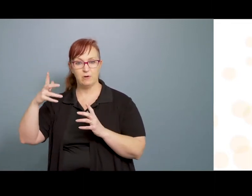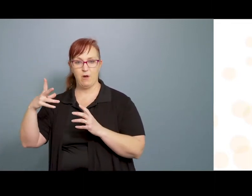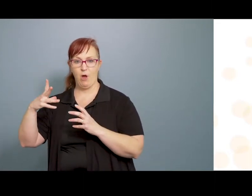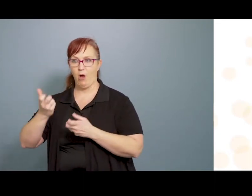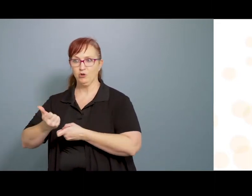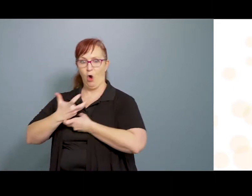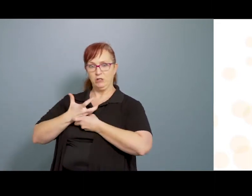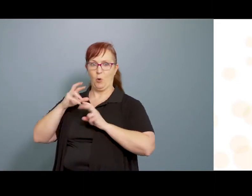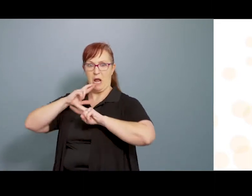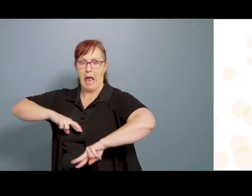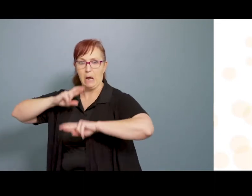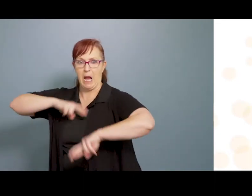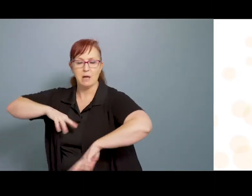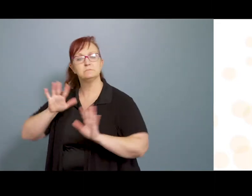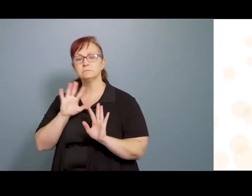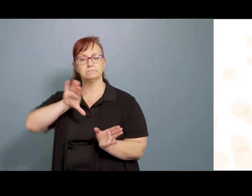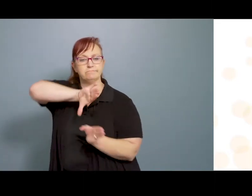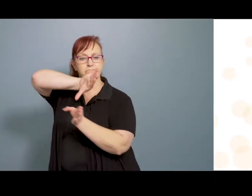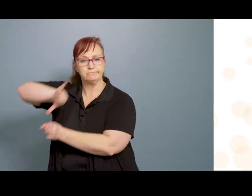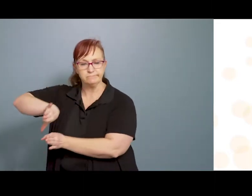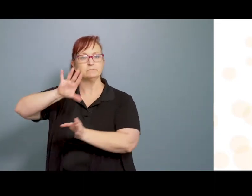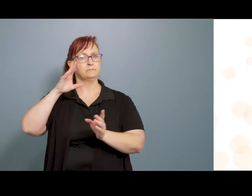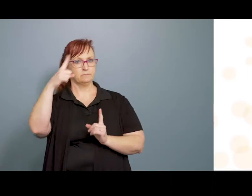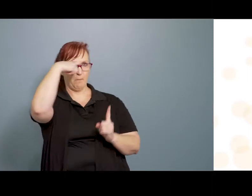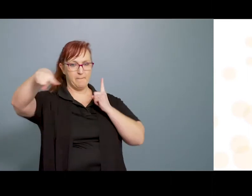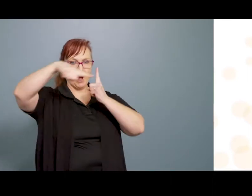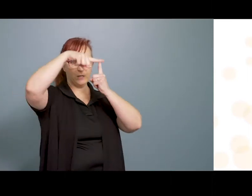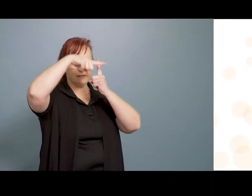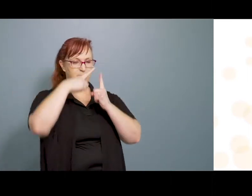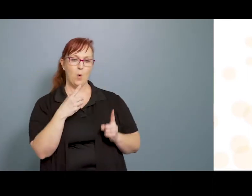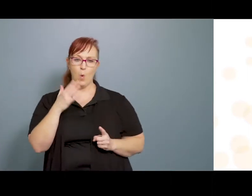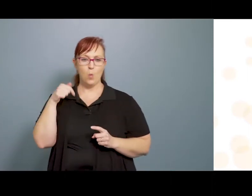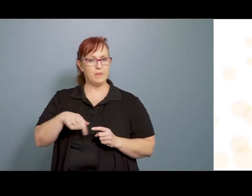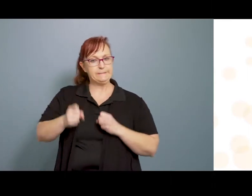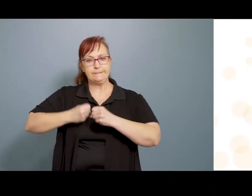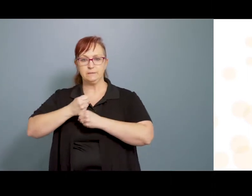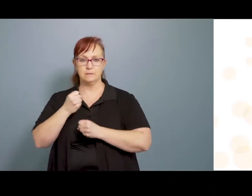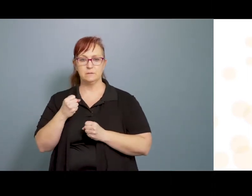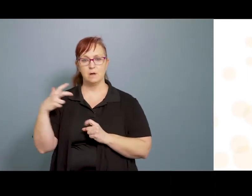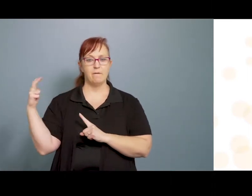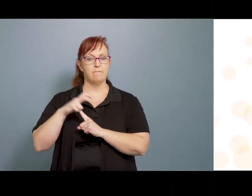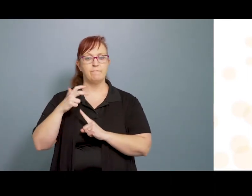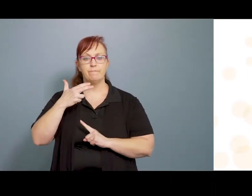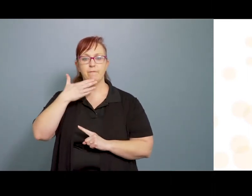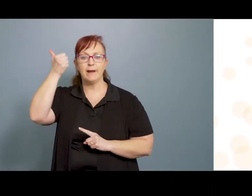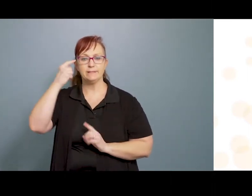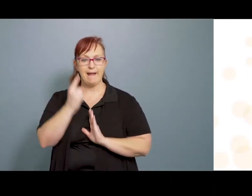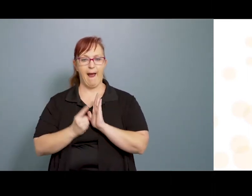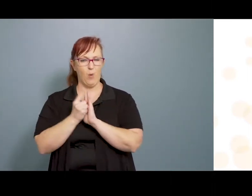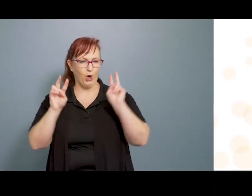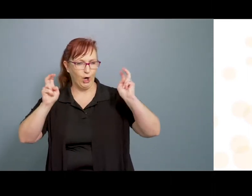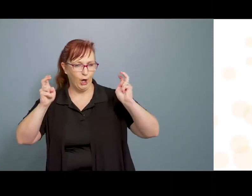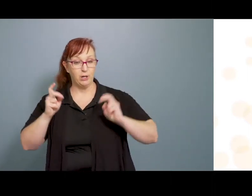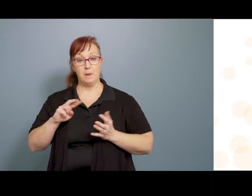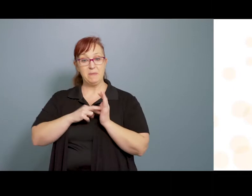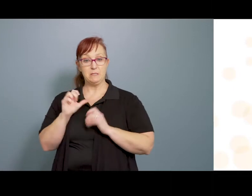chose to create and determine that this was going to be our finest hour. So 10 months later, it